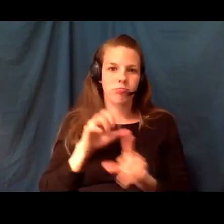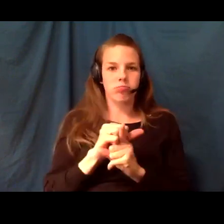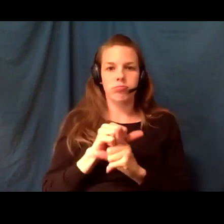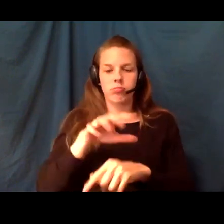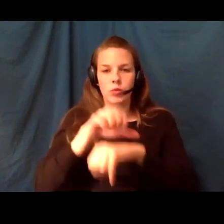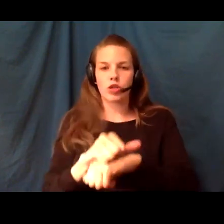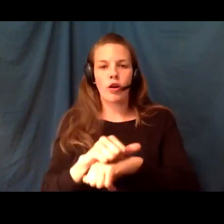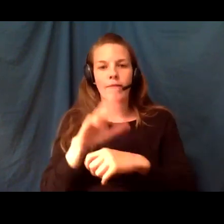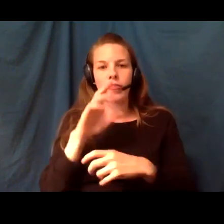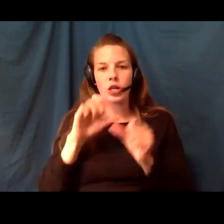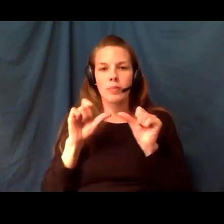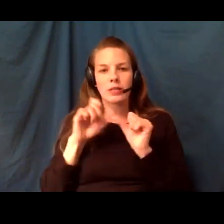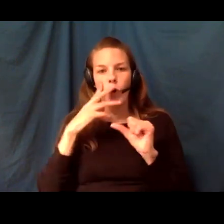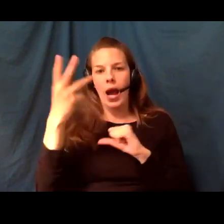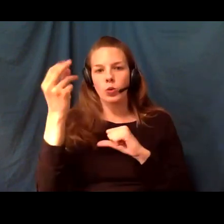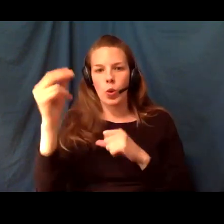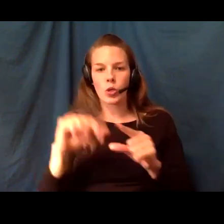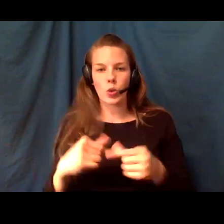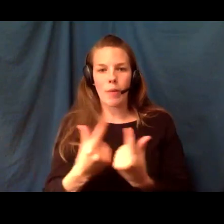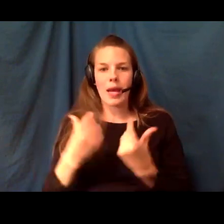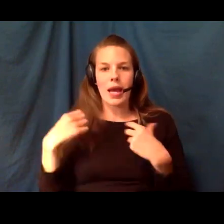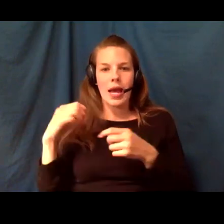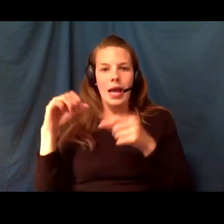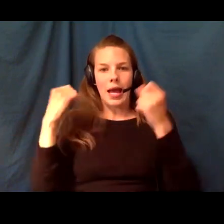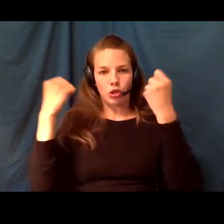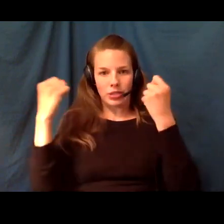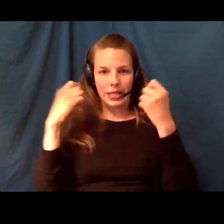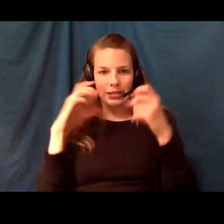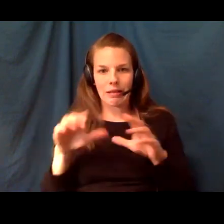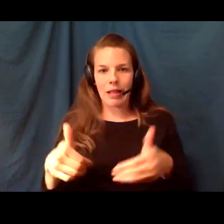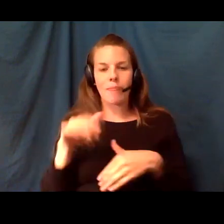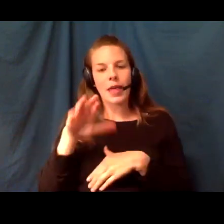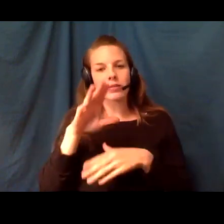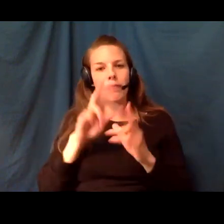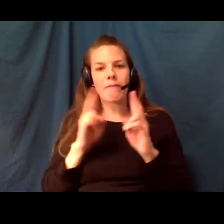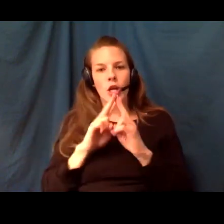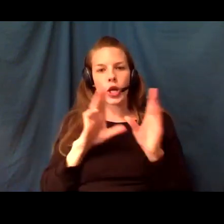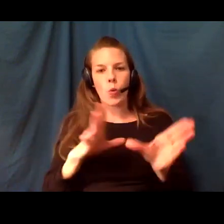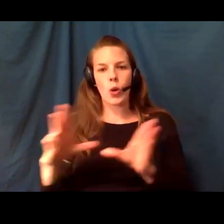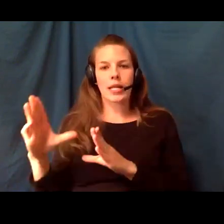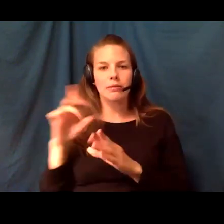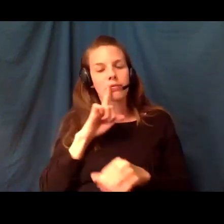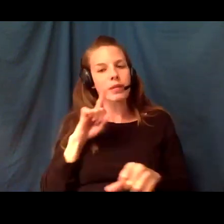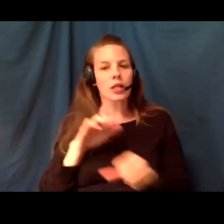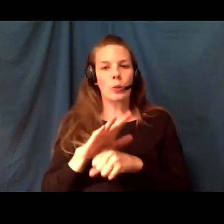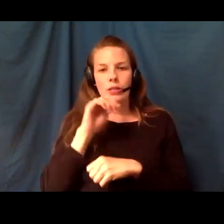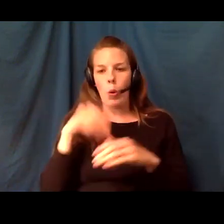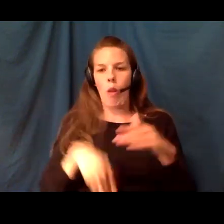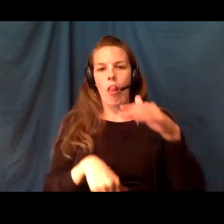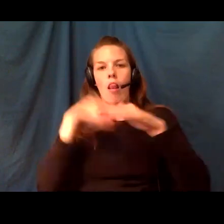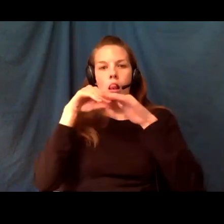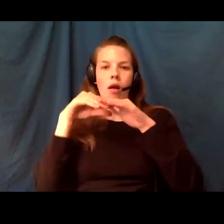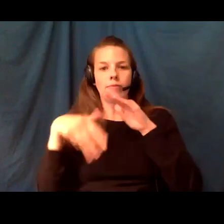outdoor group exercise classes. Doing it this way has kept it very organized, and it's guaranteed that we do not exceed our